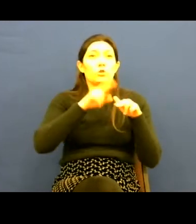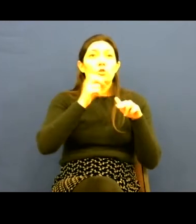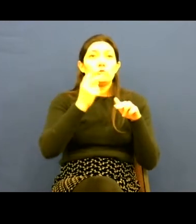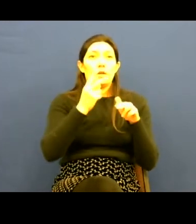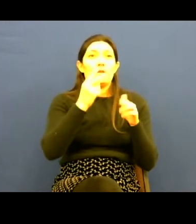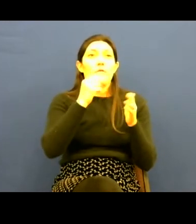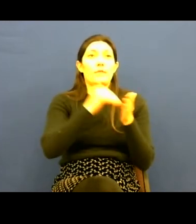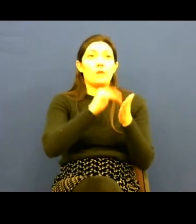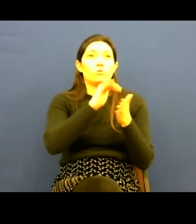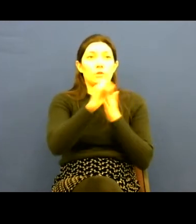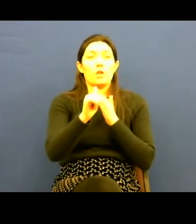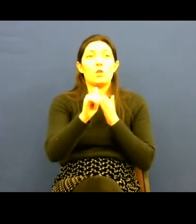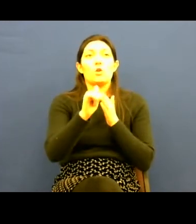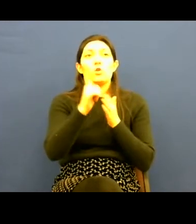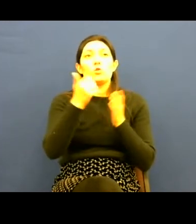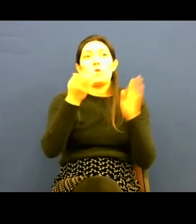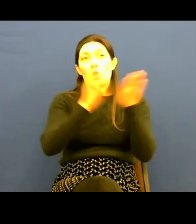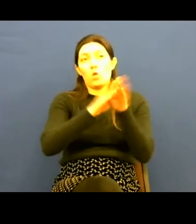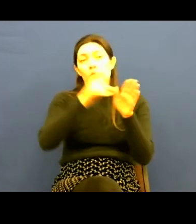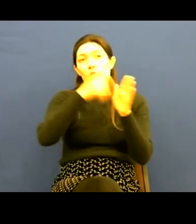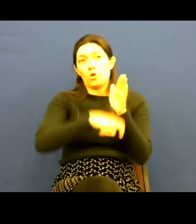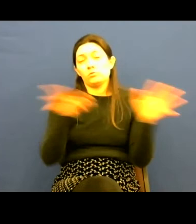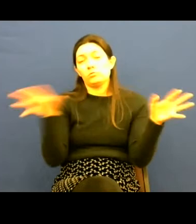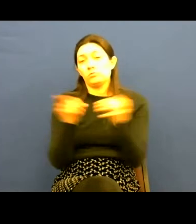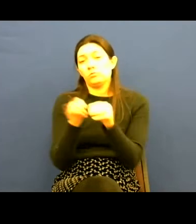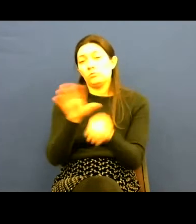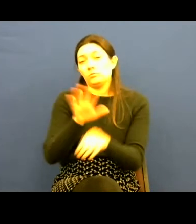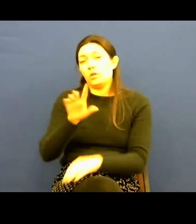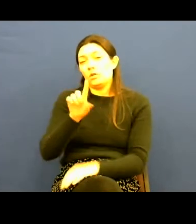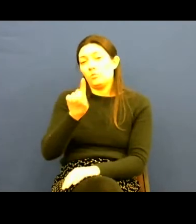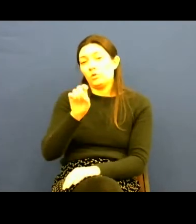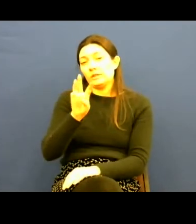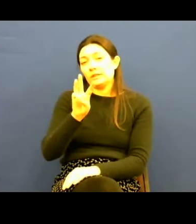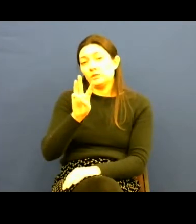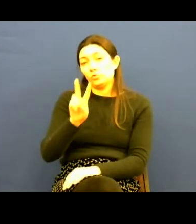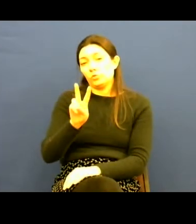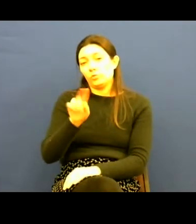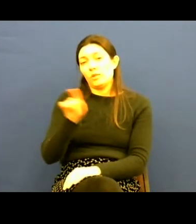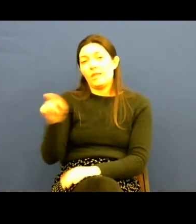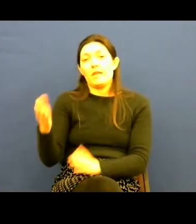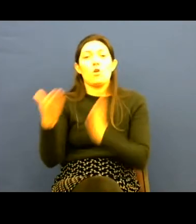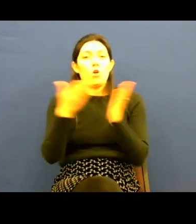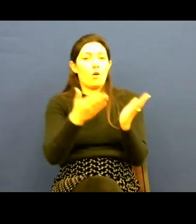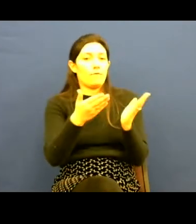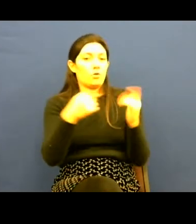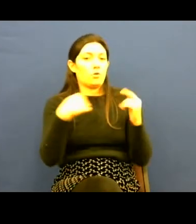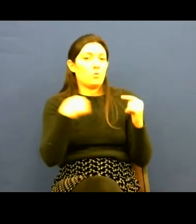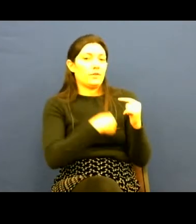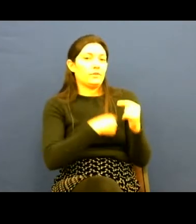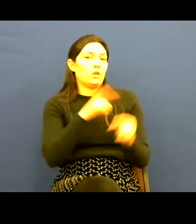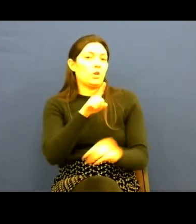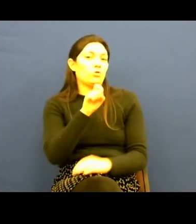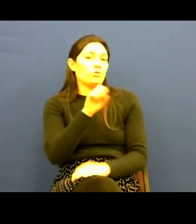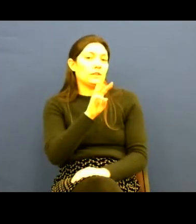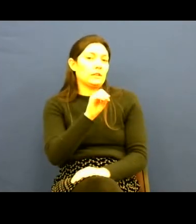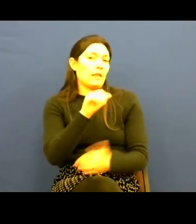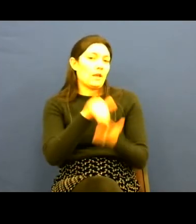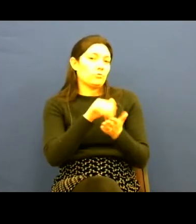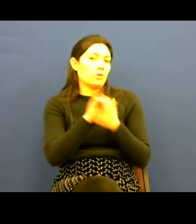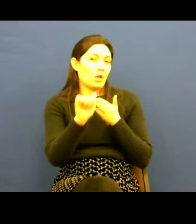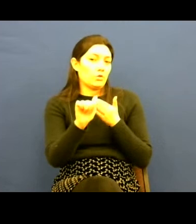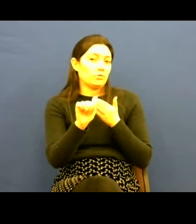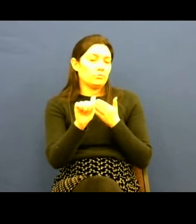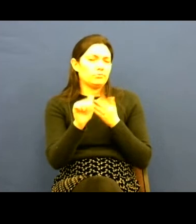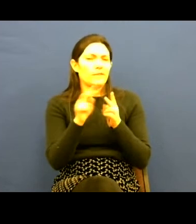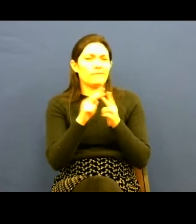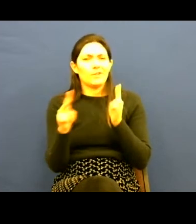closing costs, so it was about $162,000. They're offering it to the town for $160,000. So very